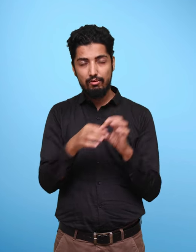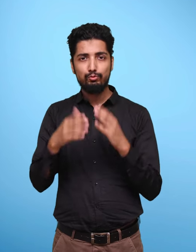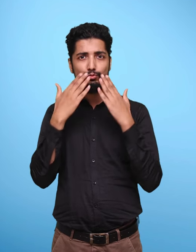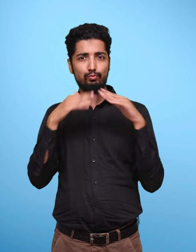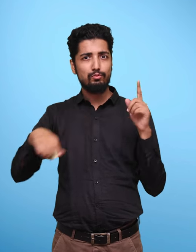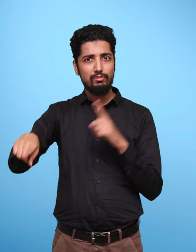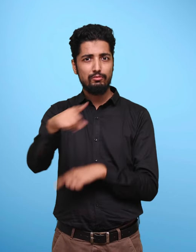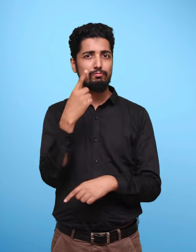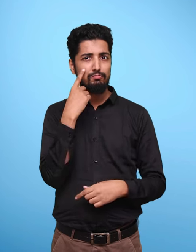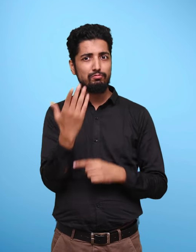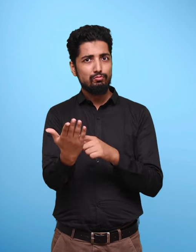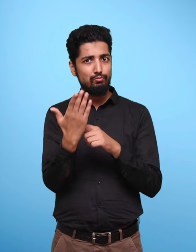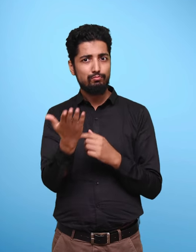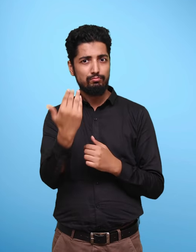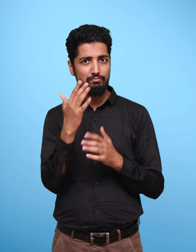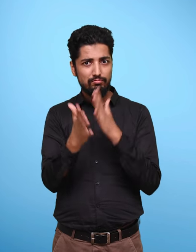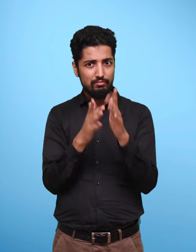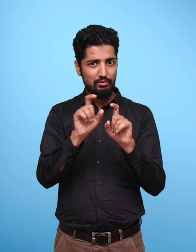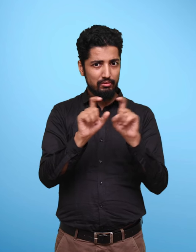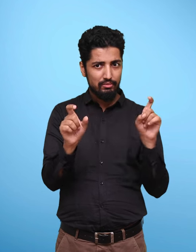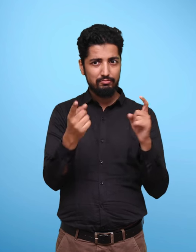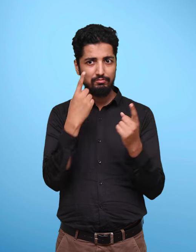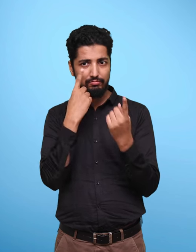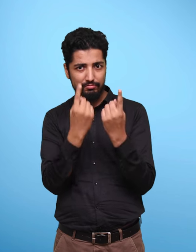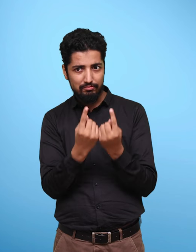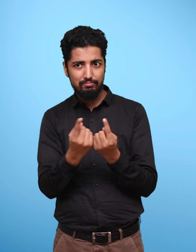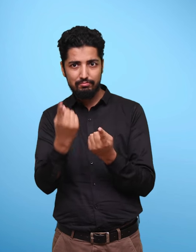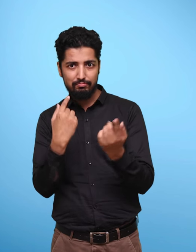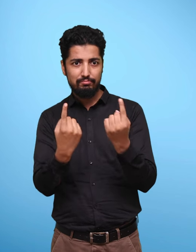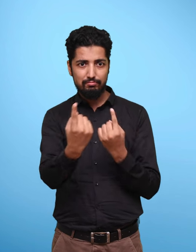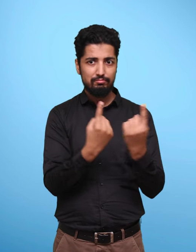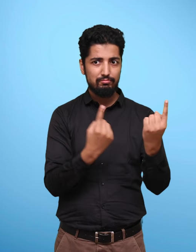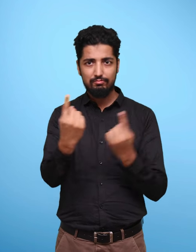child say the word aloud, focusing on the initial sound.